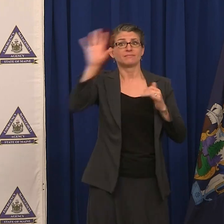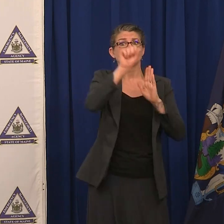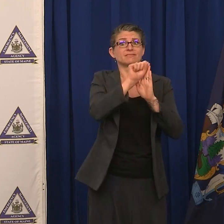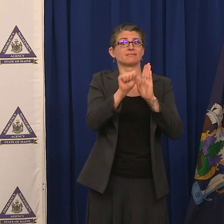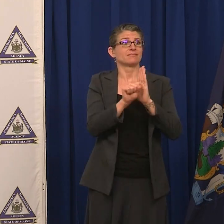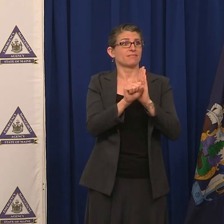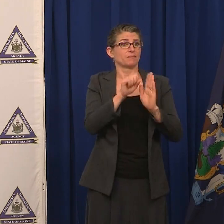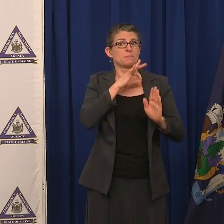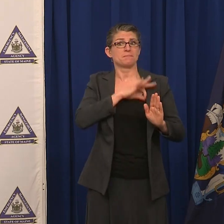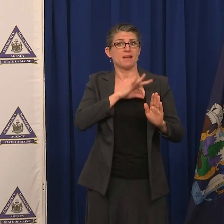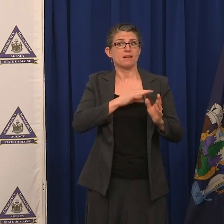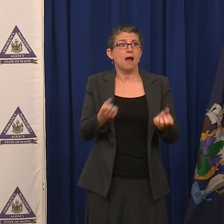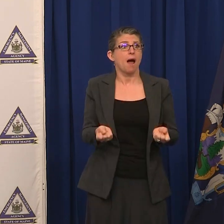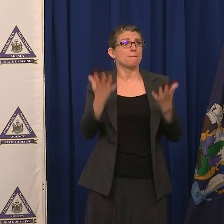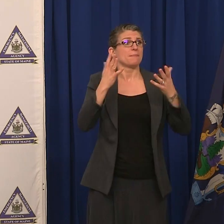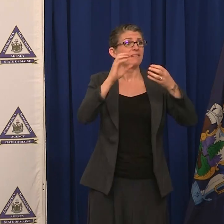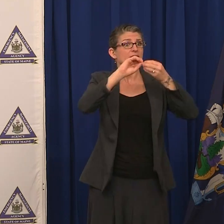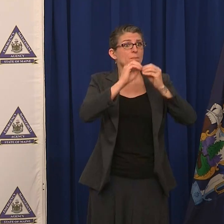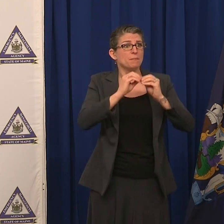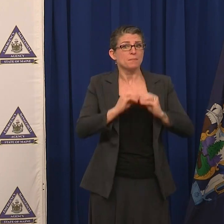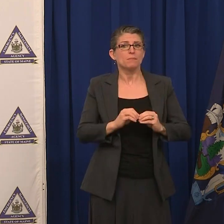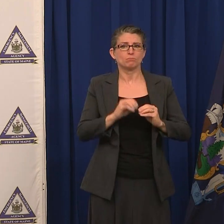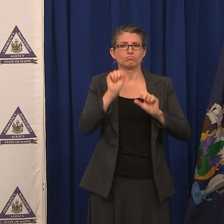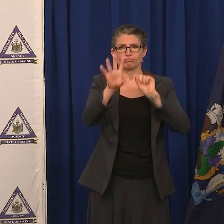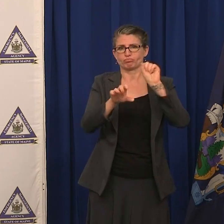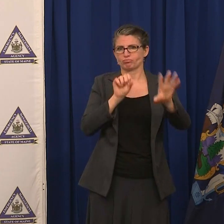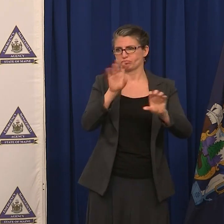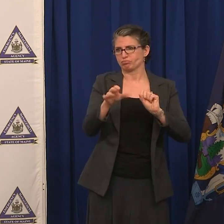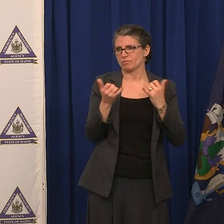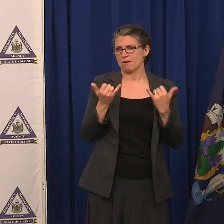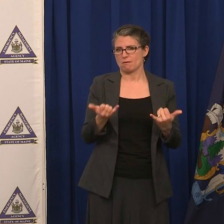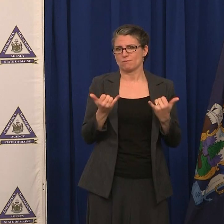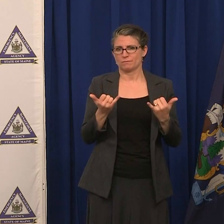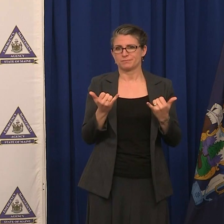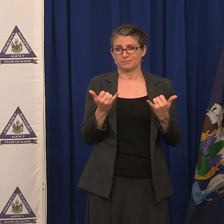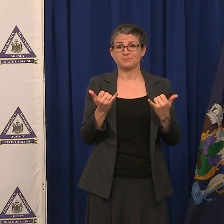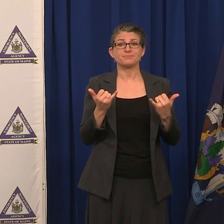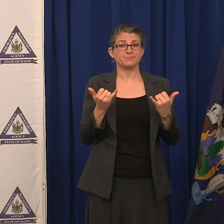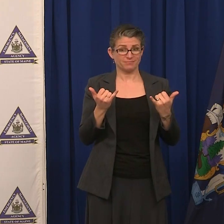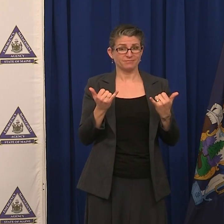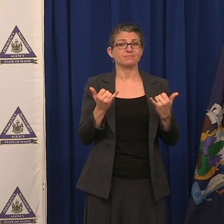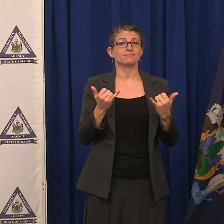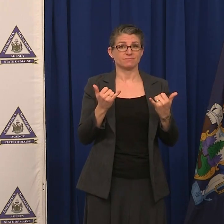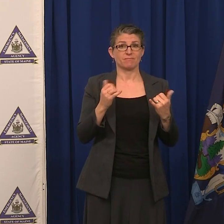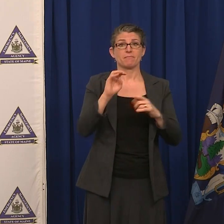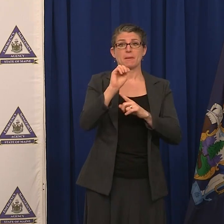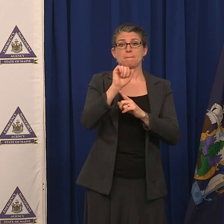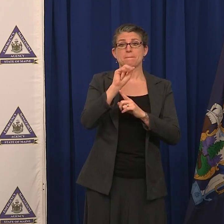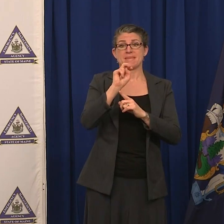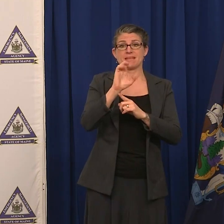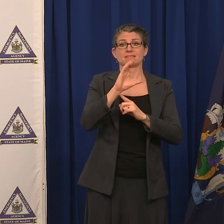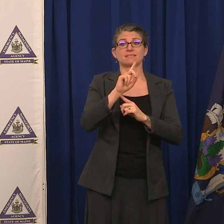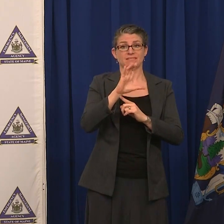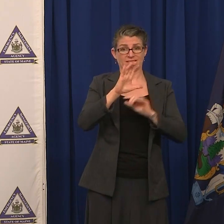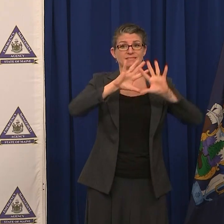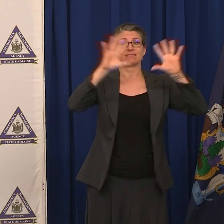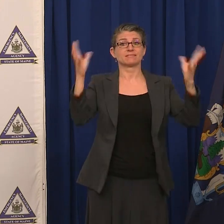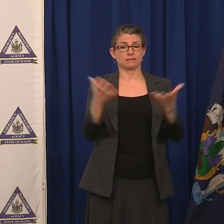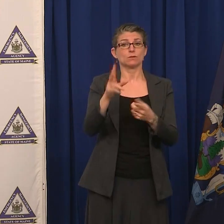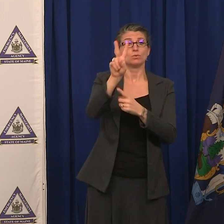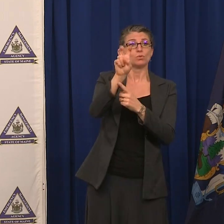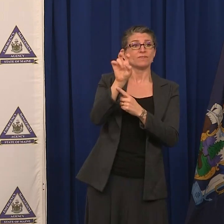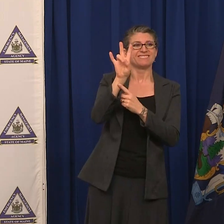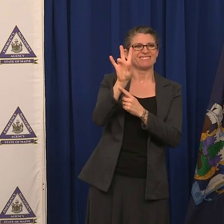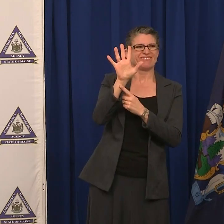cases. As of right now, the Maine CDC is reporting 275